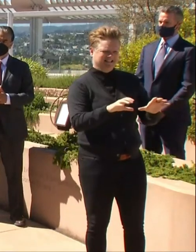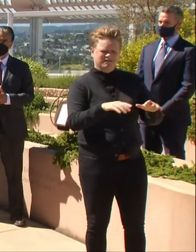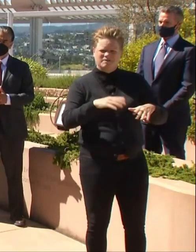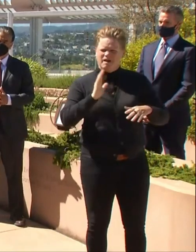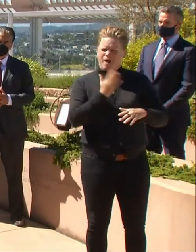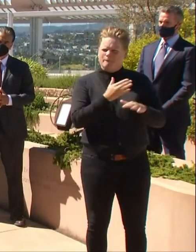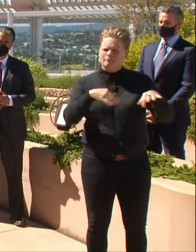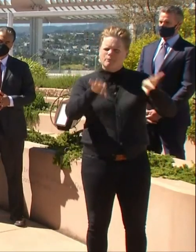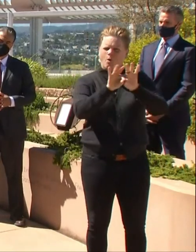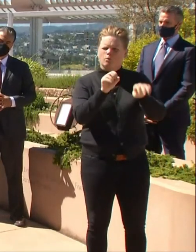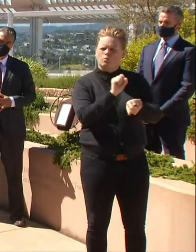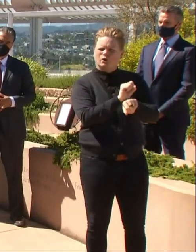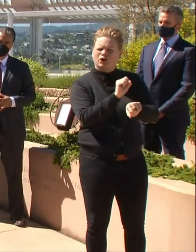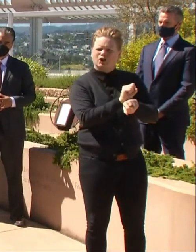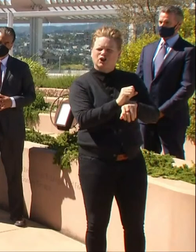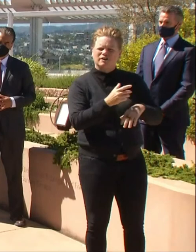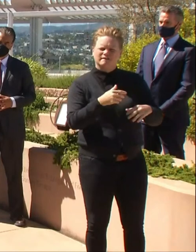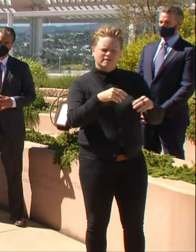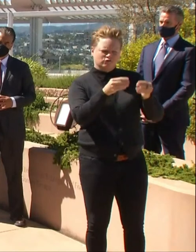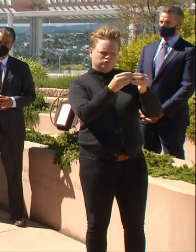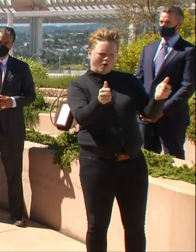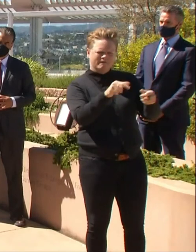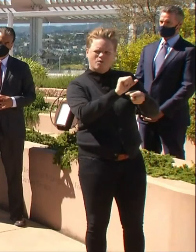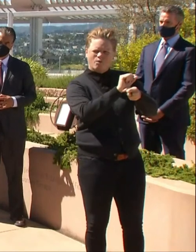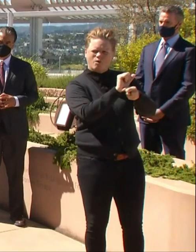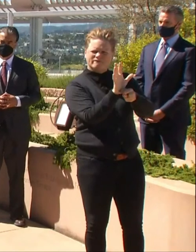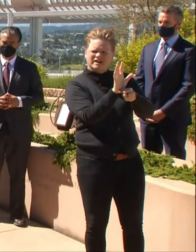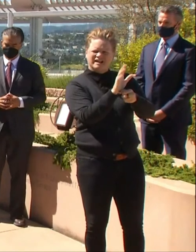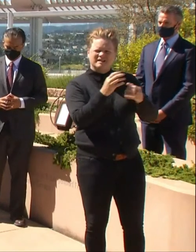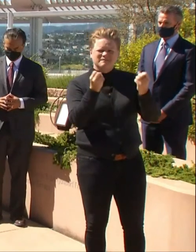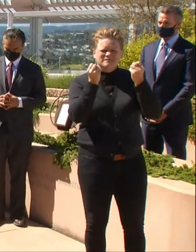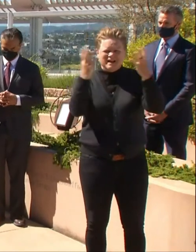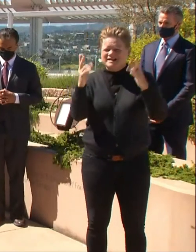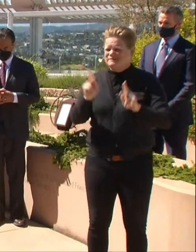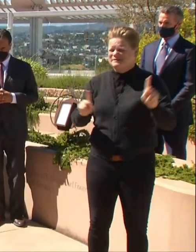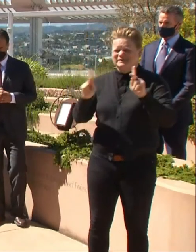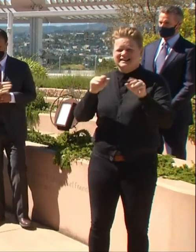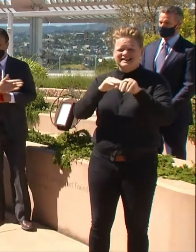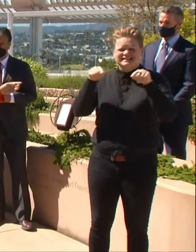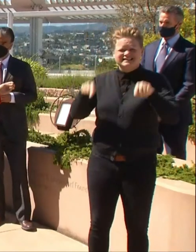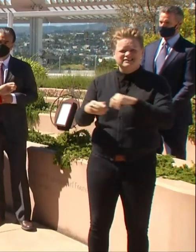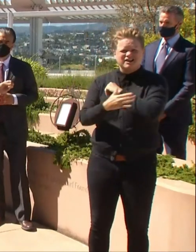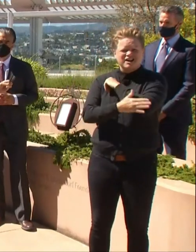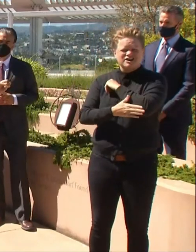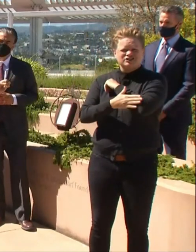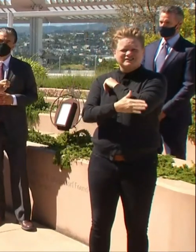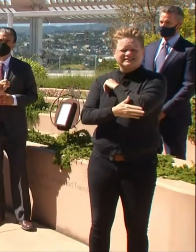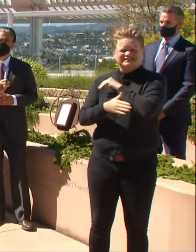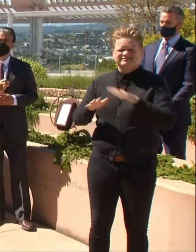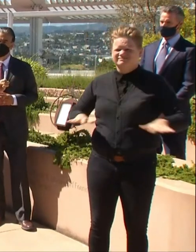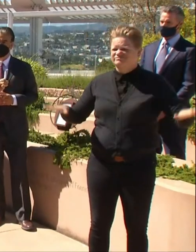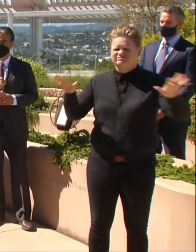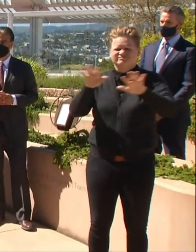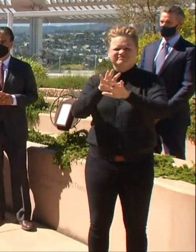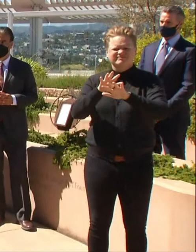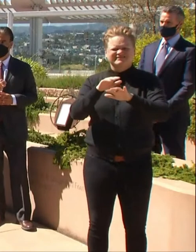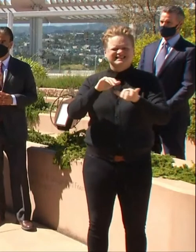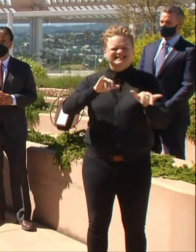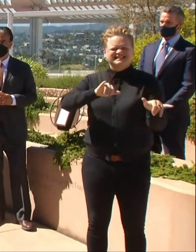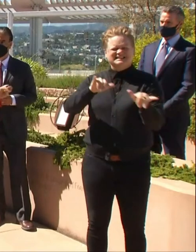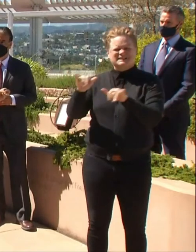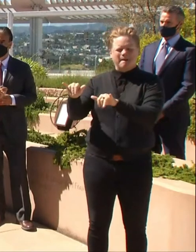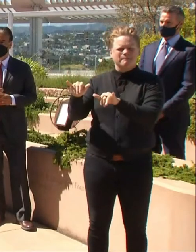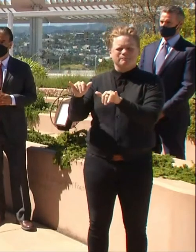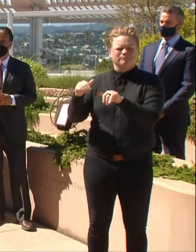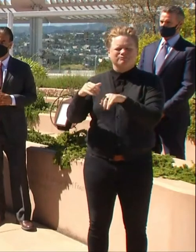killed hundreds of thousands of people in this country, the same holds true for